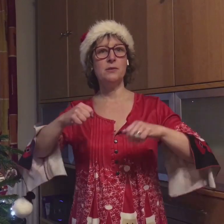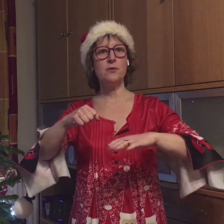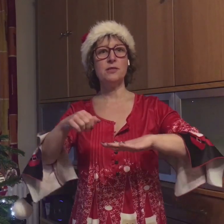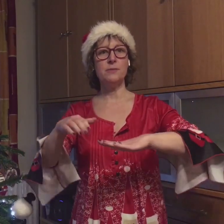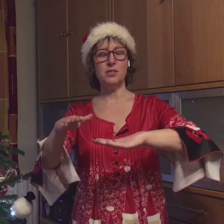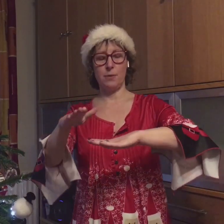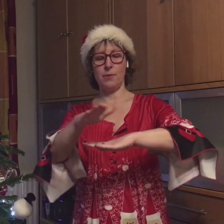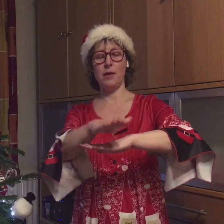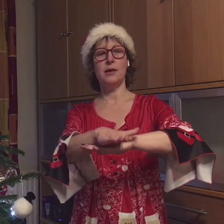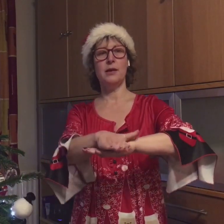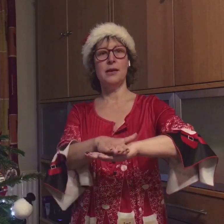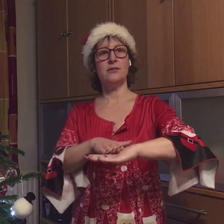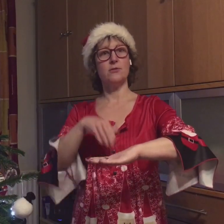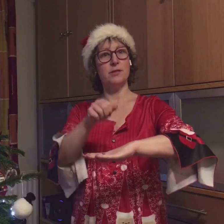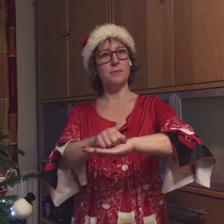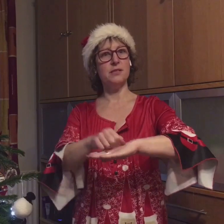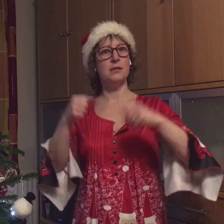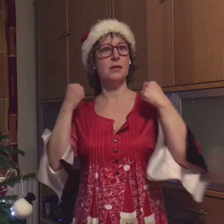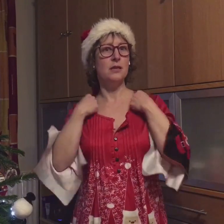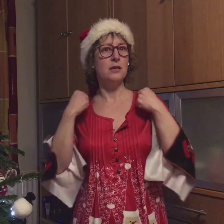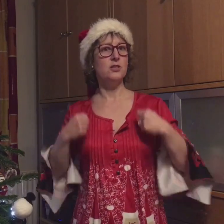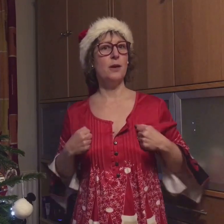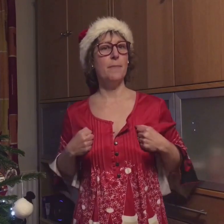a Christmas jumper is Christmas jumper.